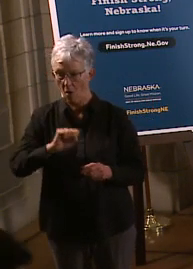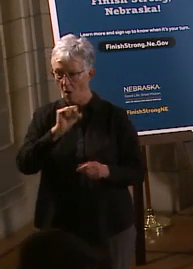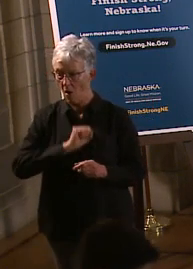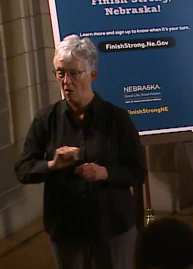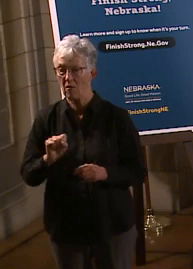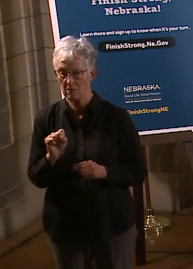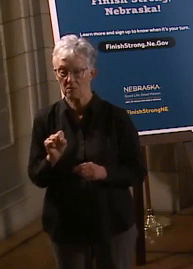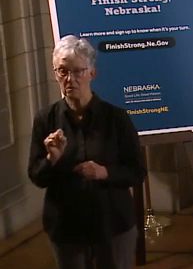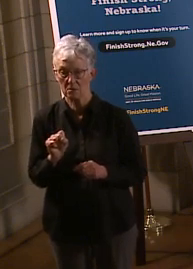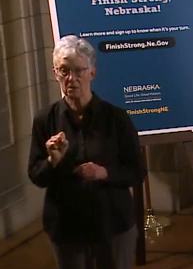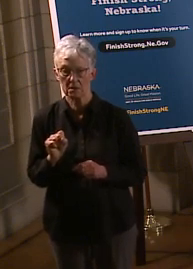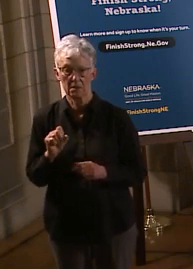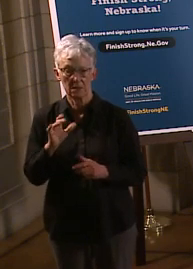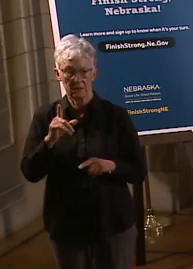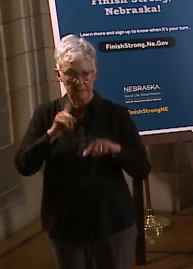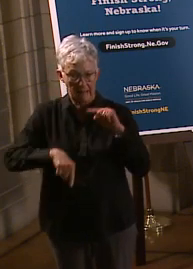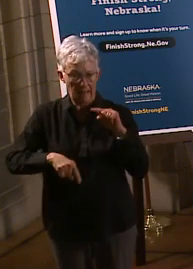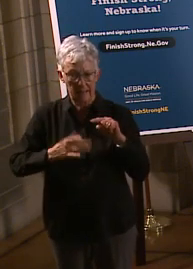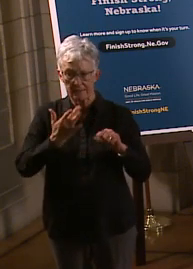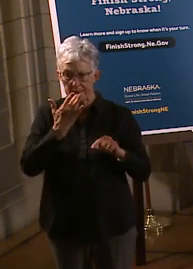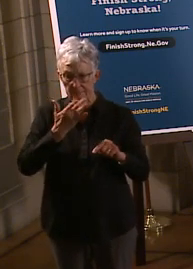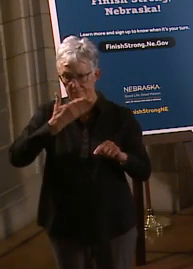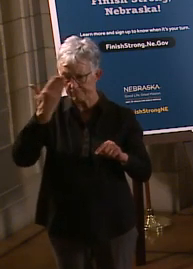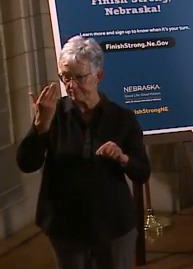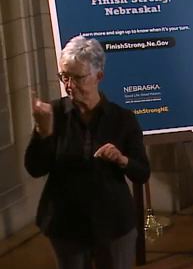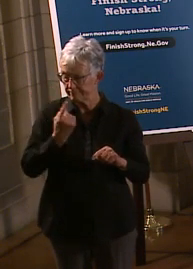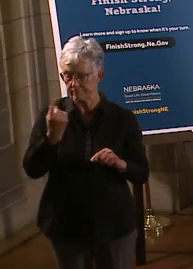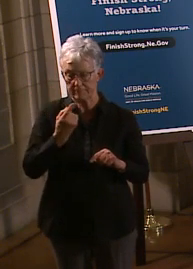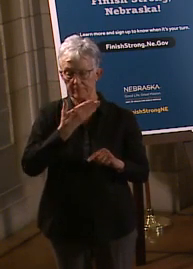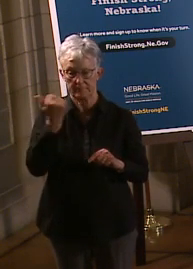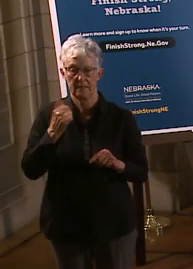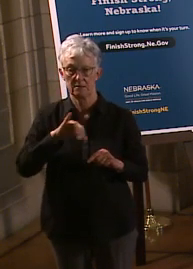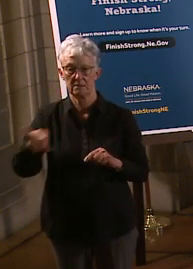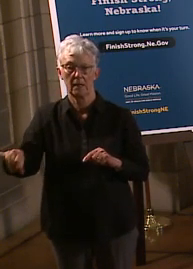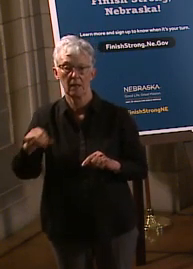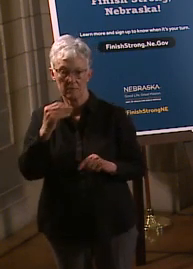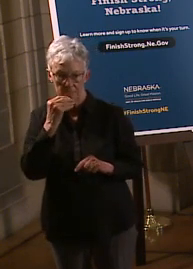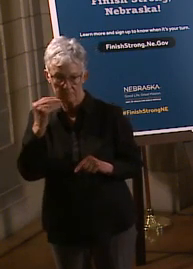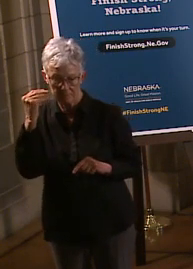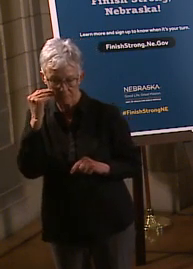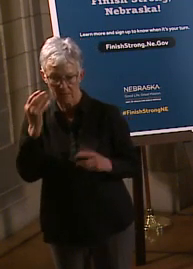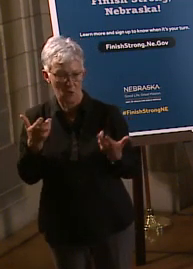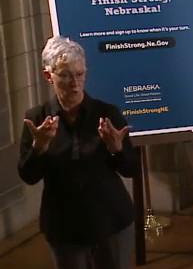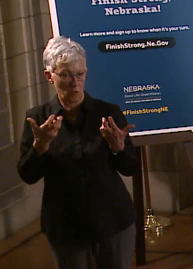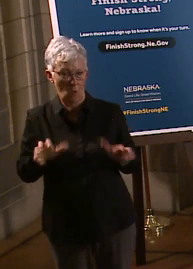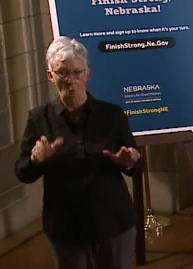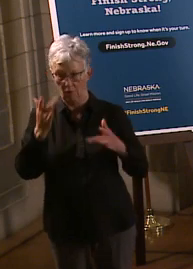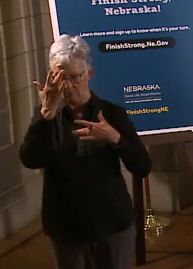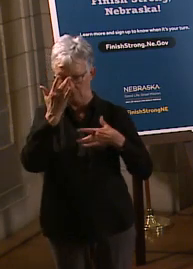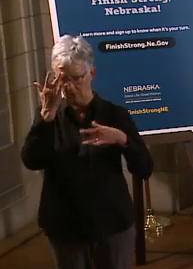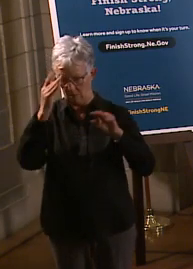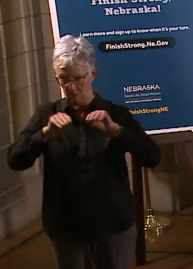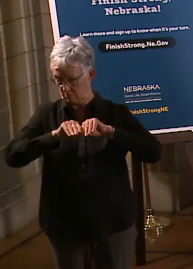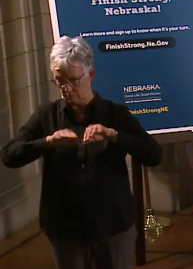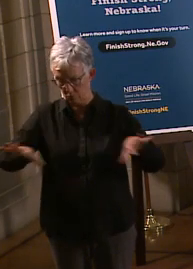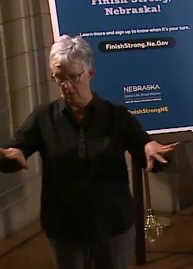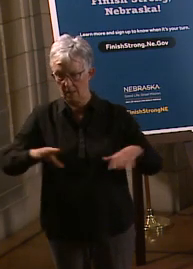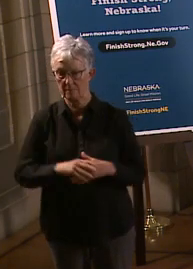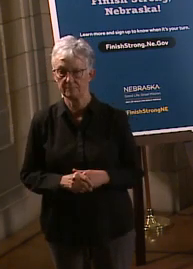cough, lost your sense of taste and smell, please stay home. We don't want you spreading the virus. Take advantage